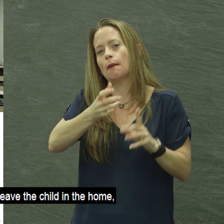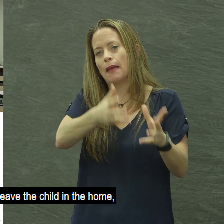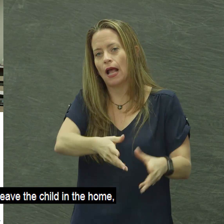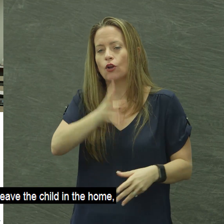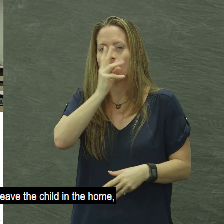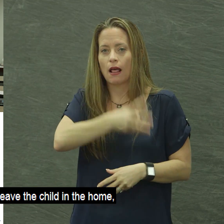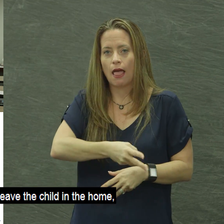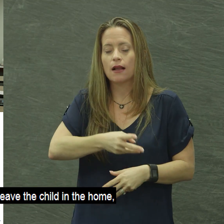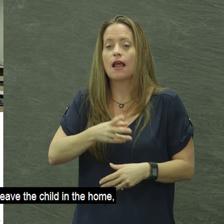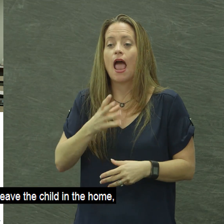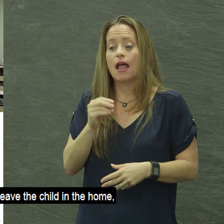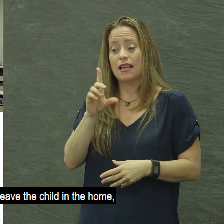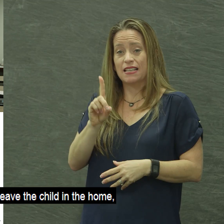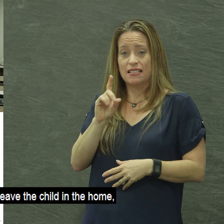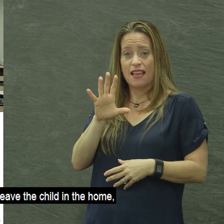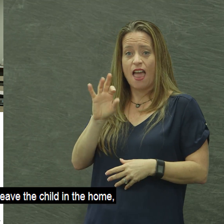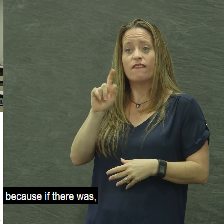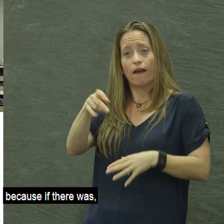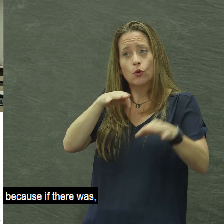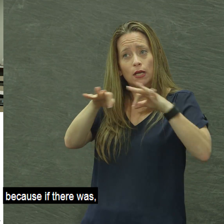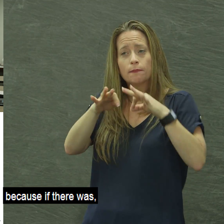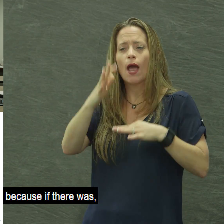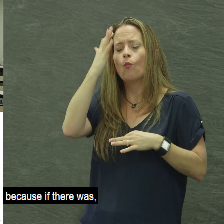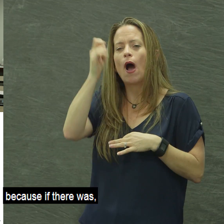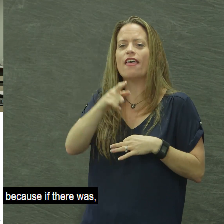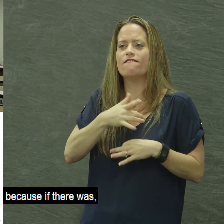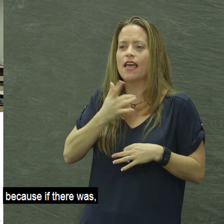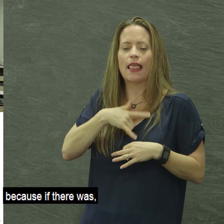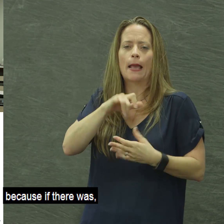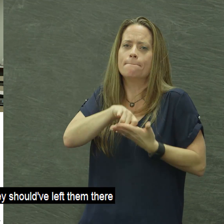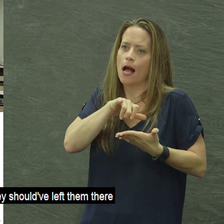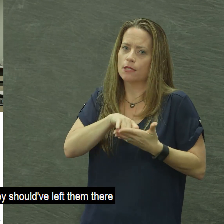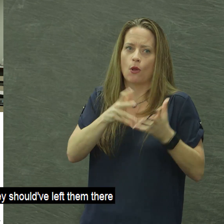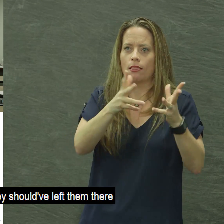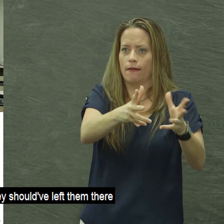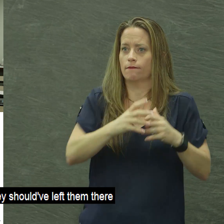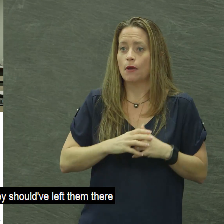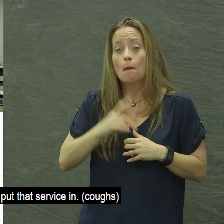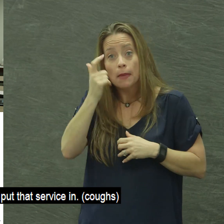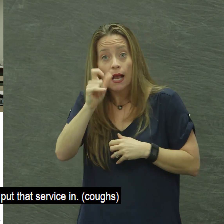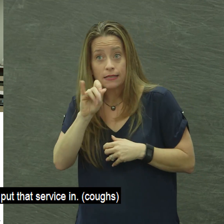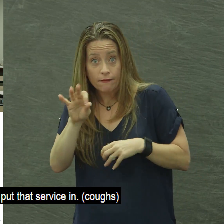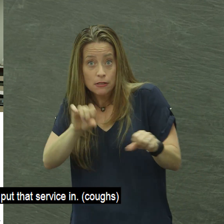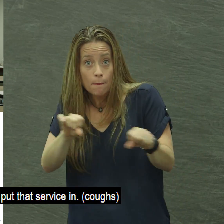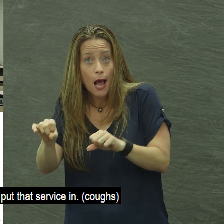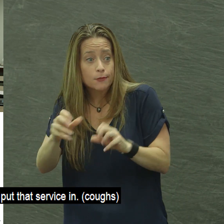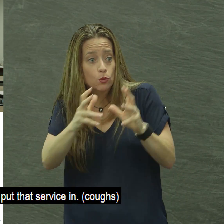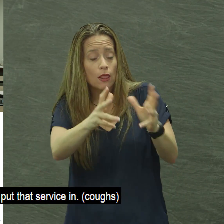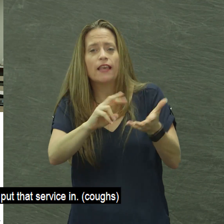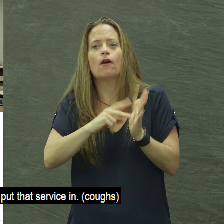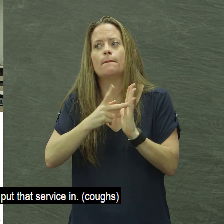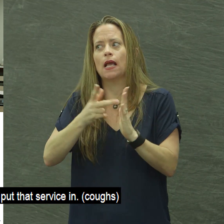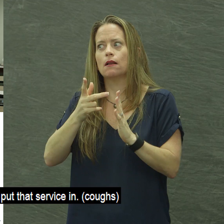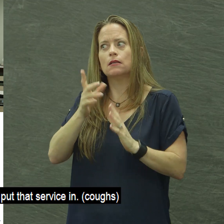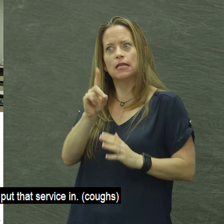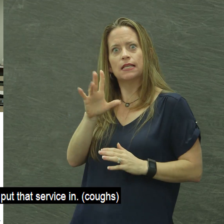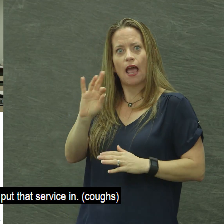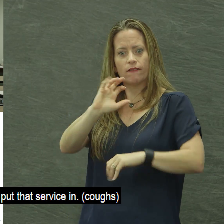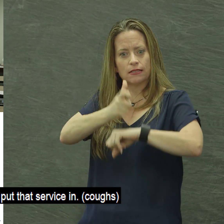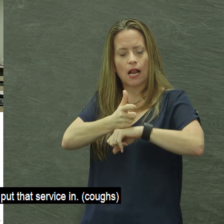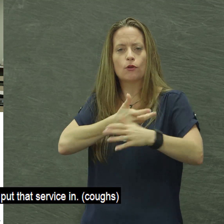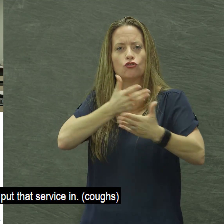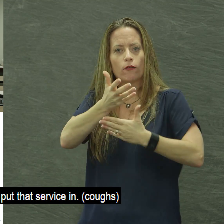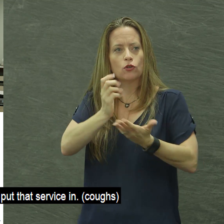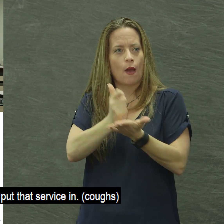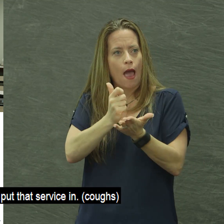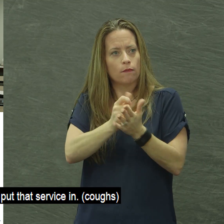have done to leave the child in the home. Because if there was, they should have left them there and put that service in.